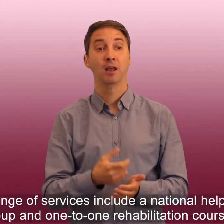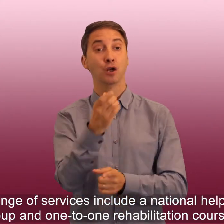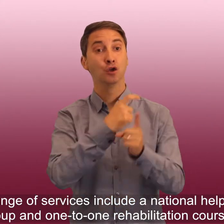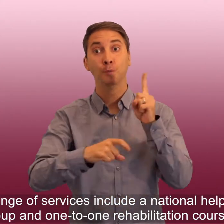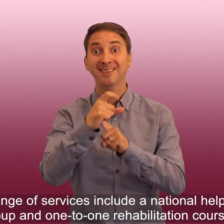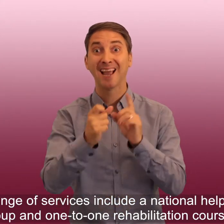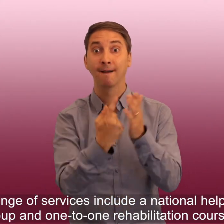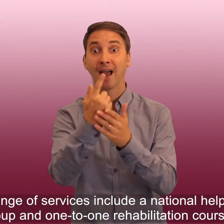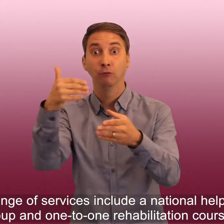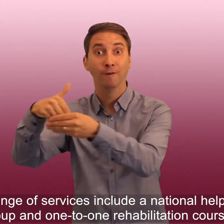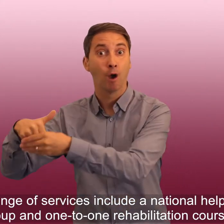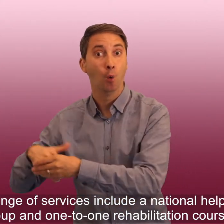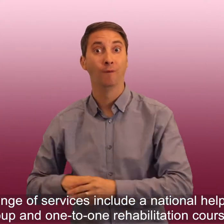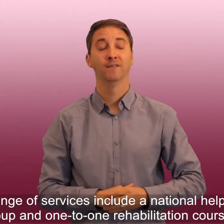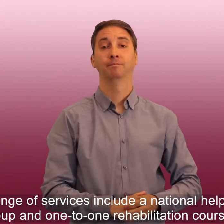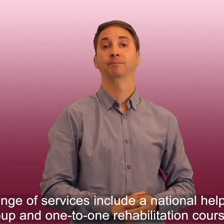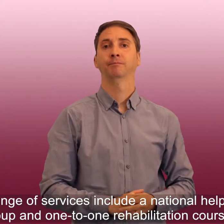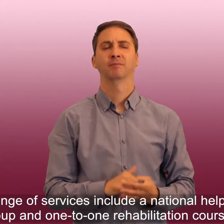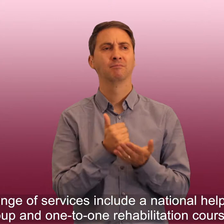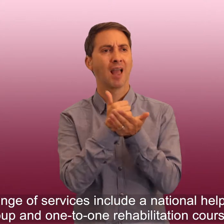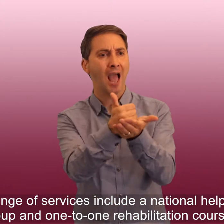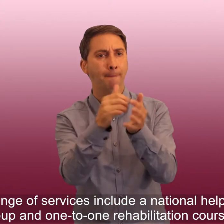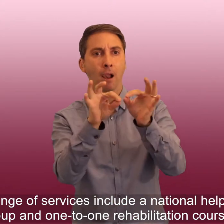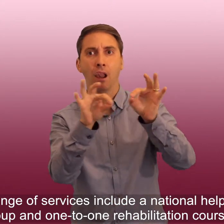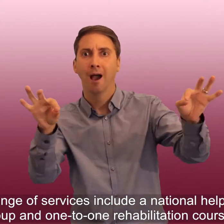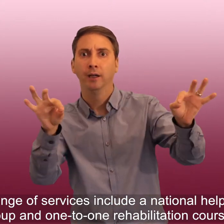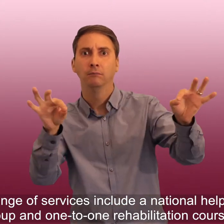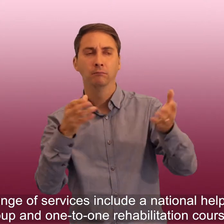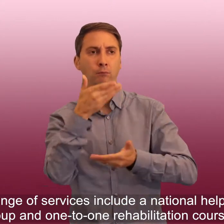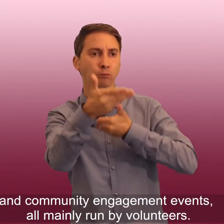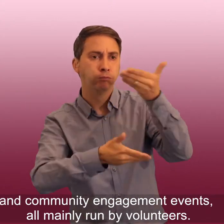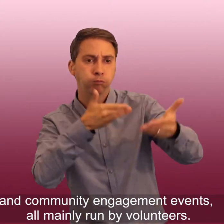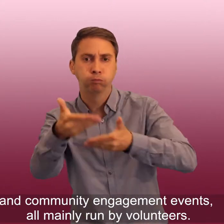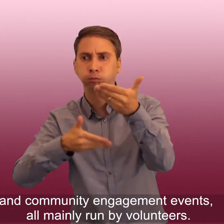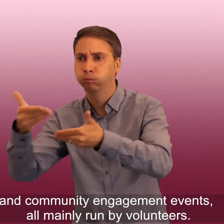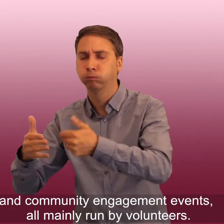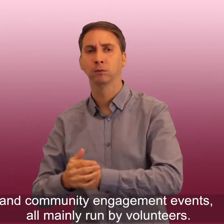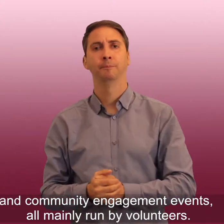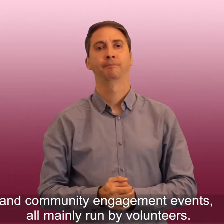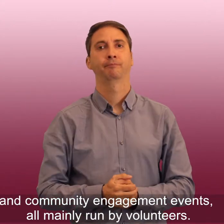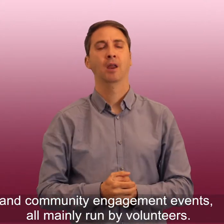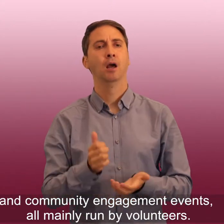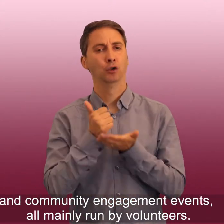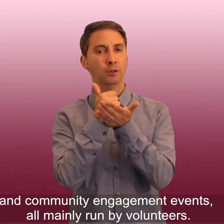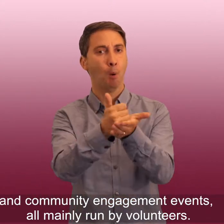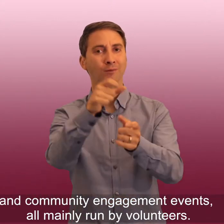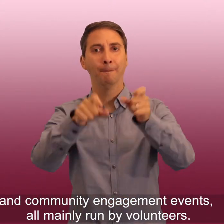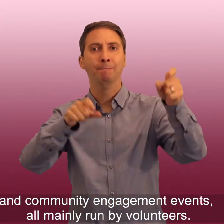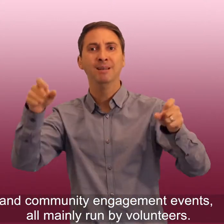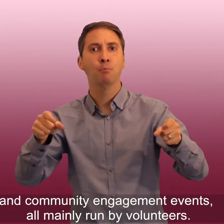include a national helpline, group and one-to-one rehabilitation courses, and community engagement events, all mainly